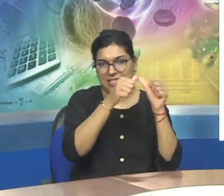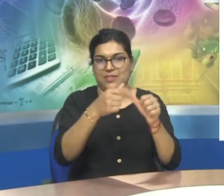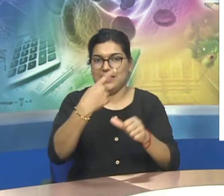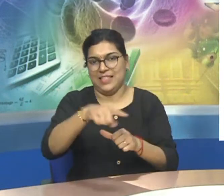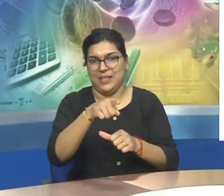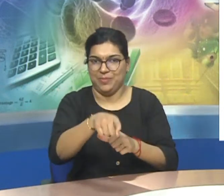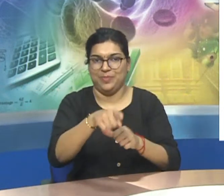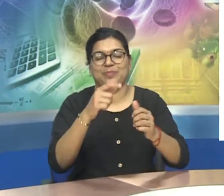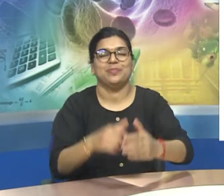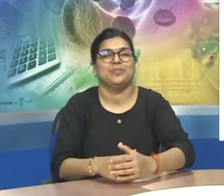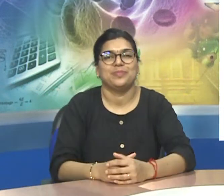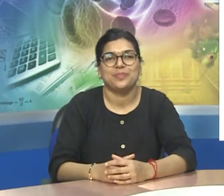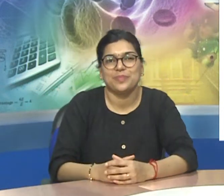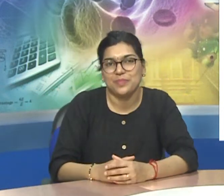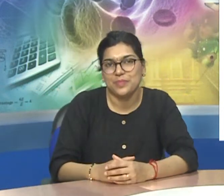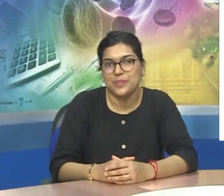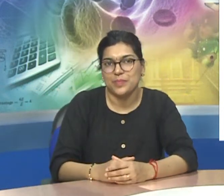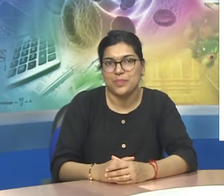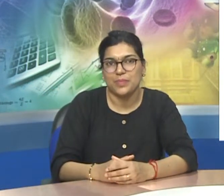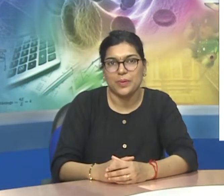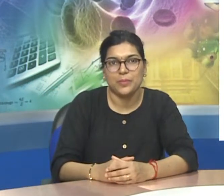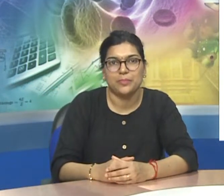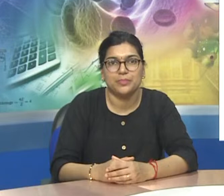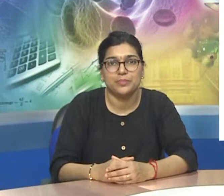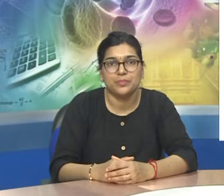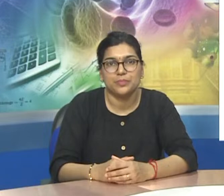easily watch other countries' program.